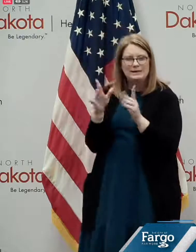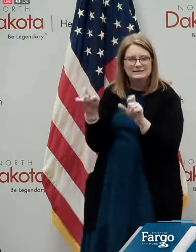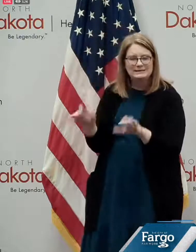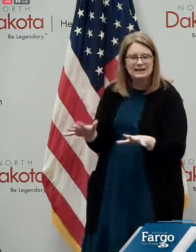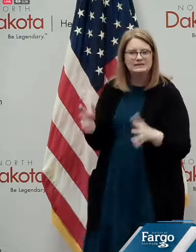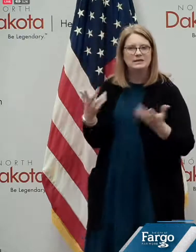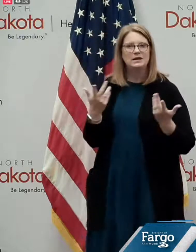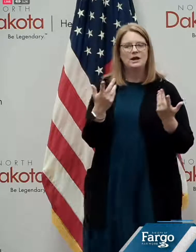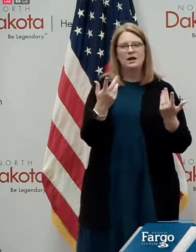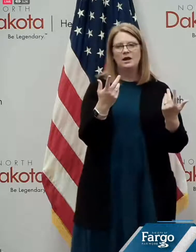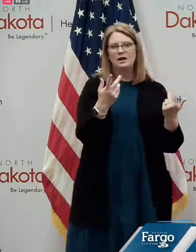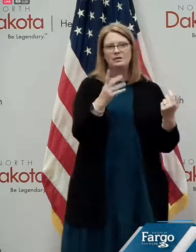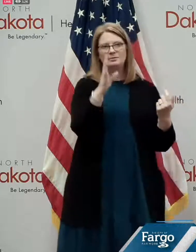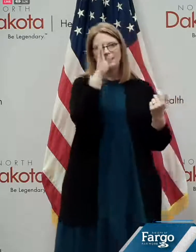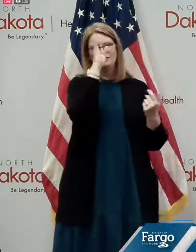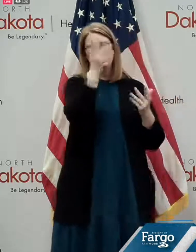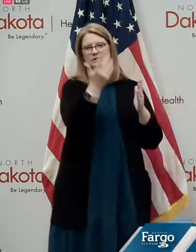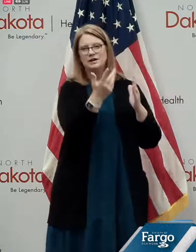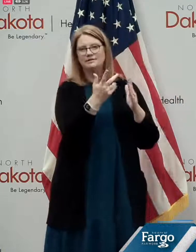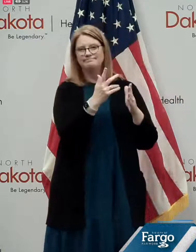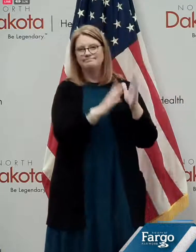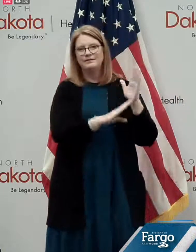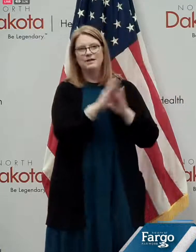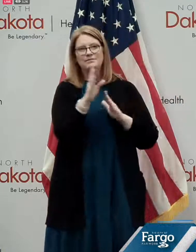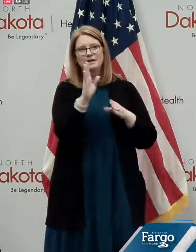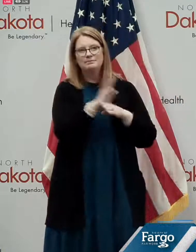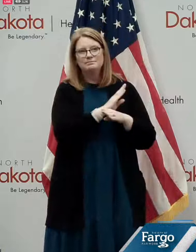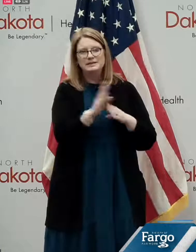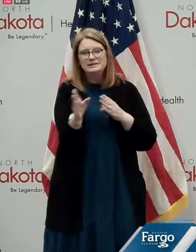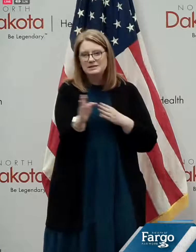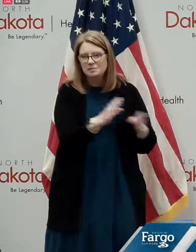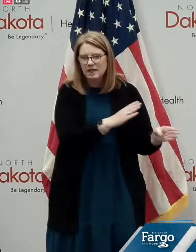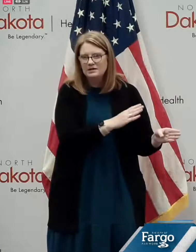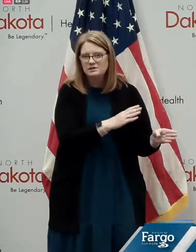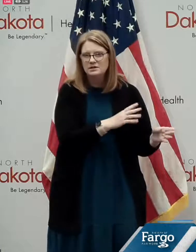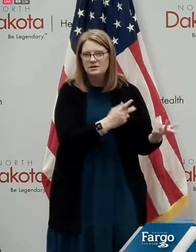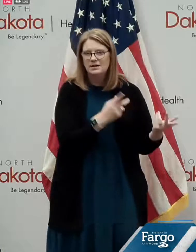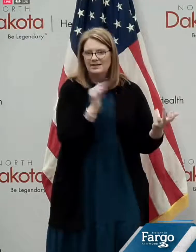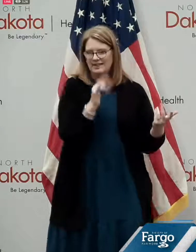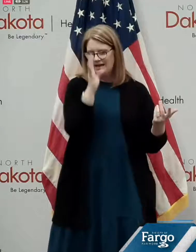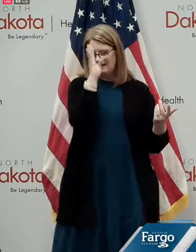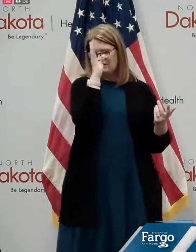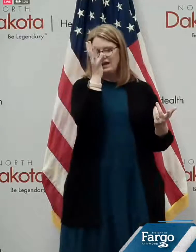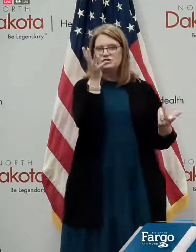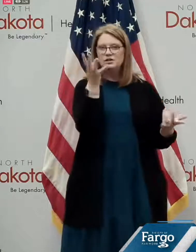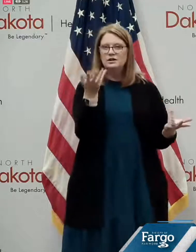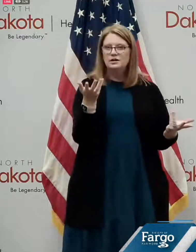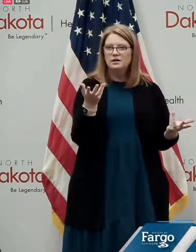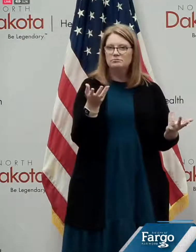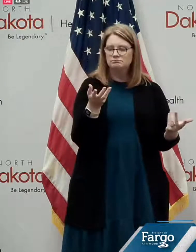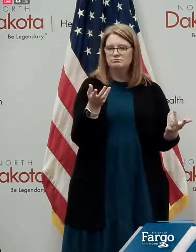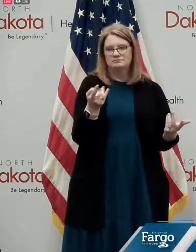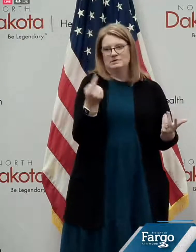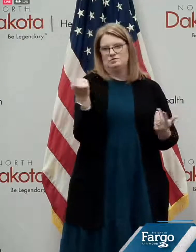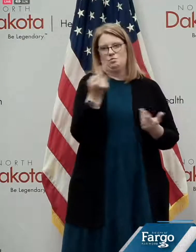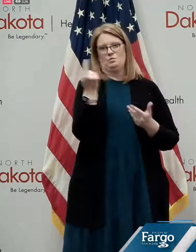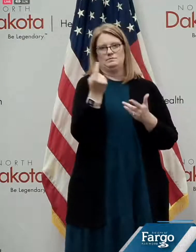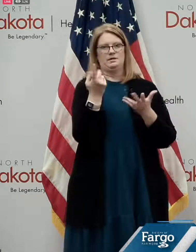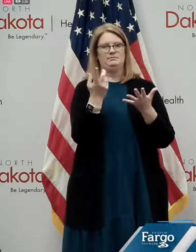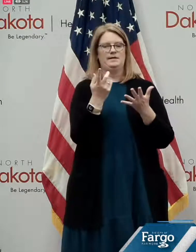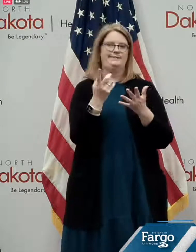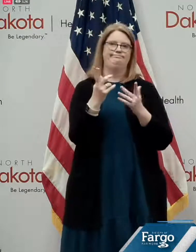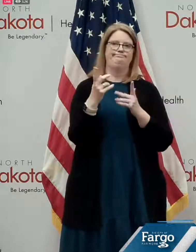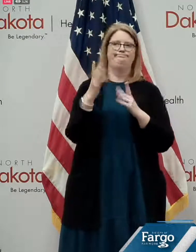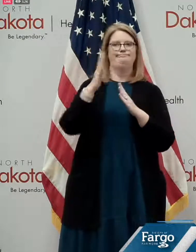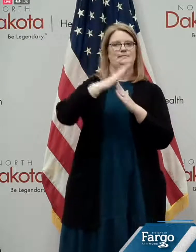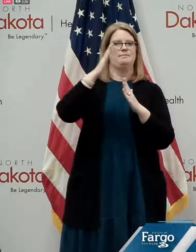on how to redevelop business plans, innovation around vaccines, the innovation path has always been America's strong suit, and we're going to see